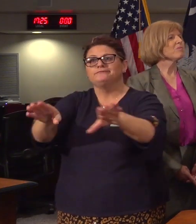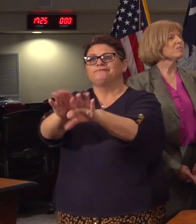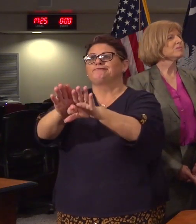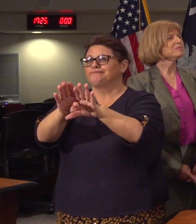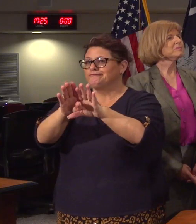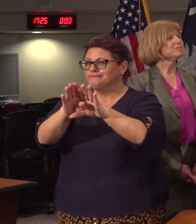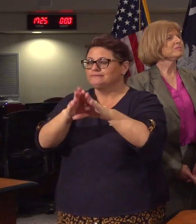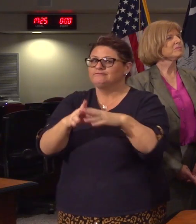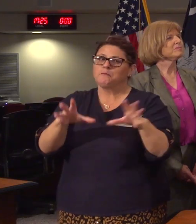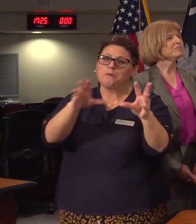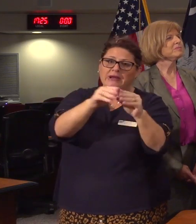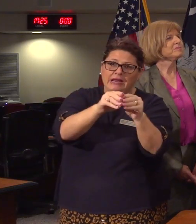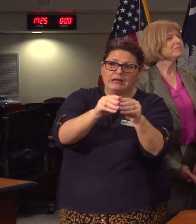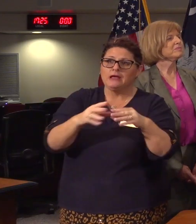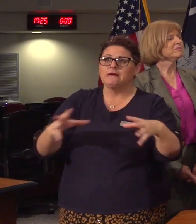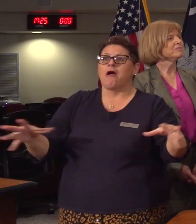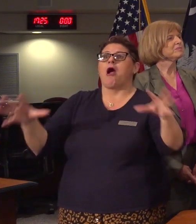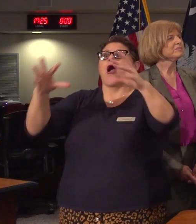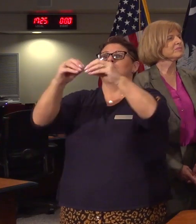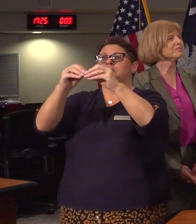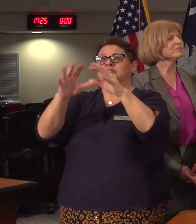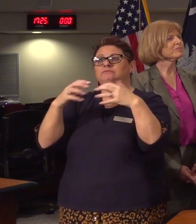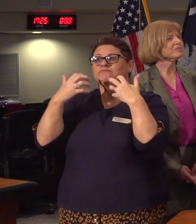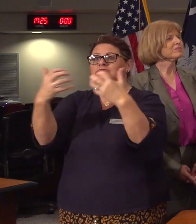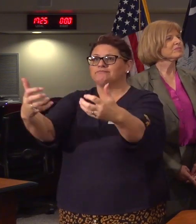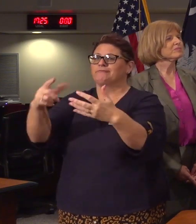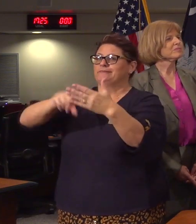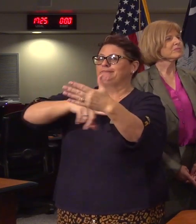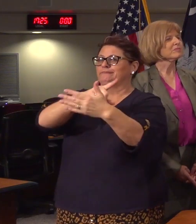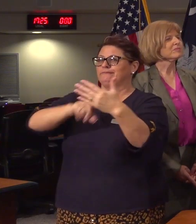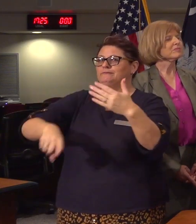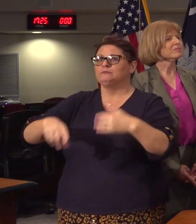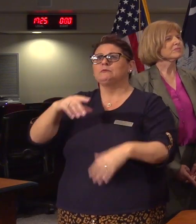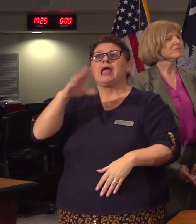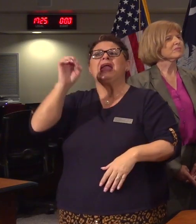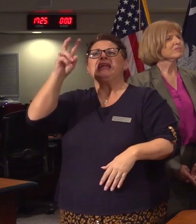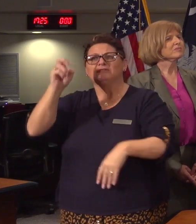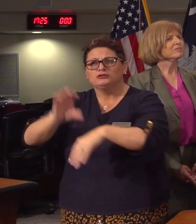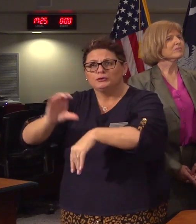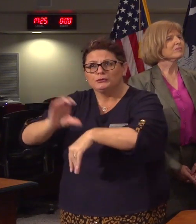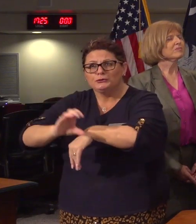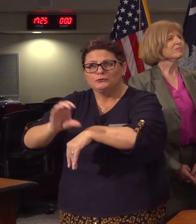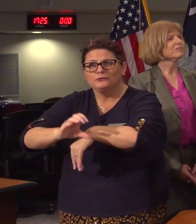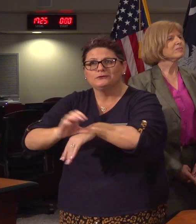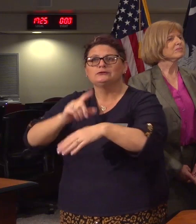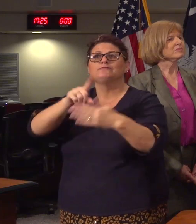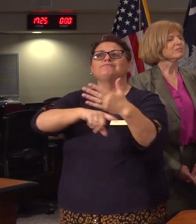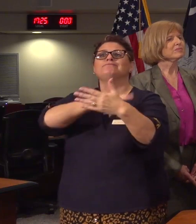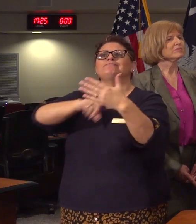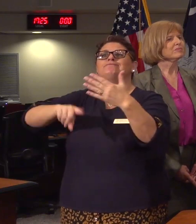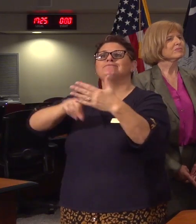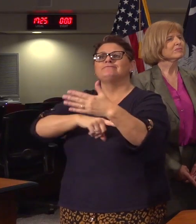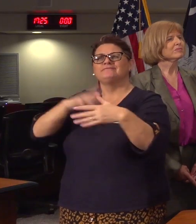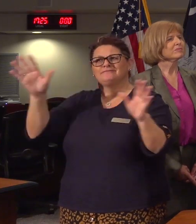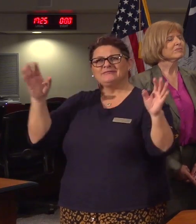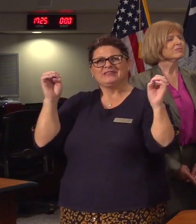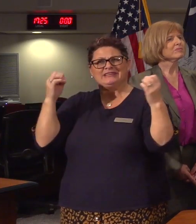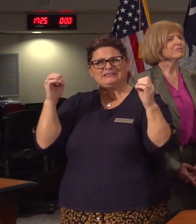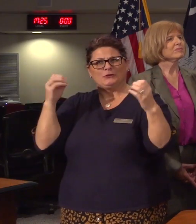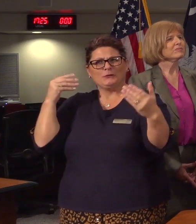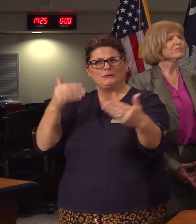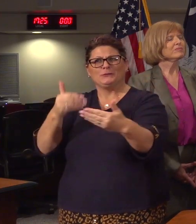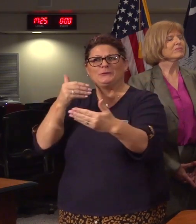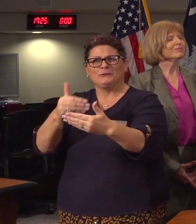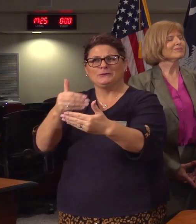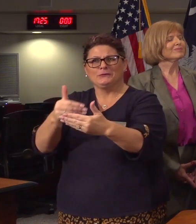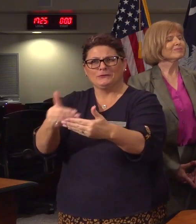and conferences have been canceled. Even church services have been canceled as we approach Easter.